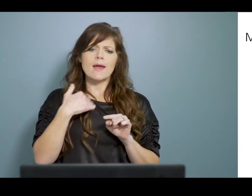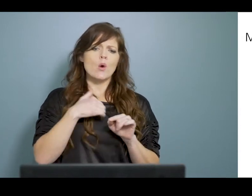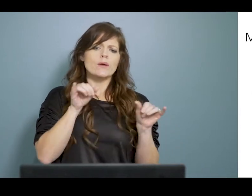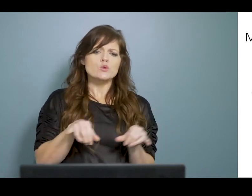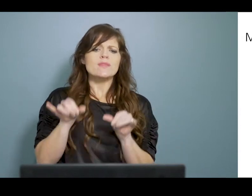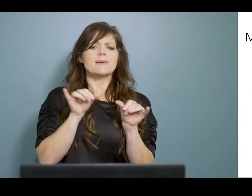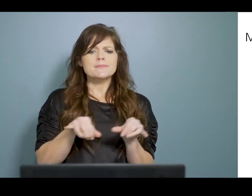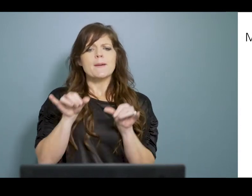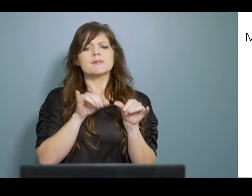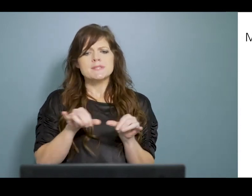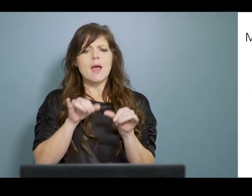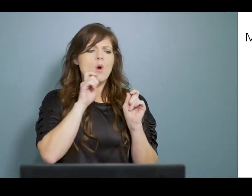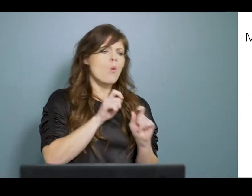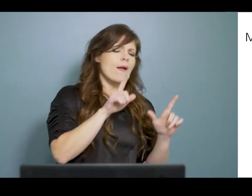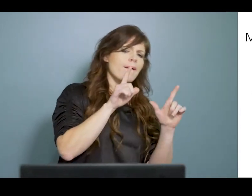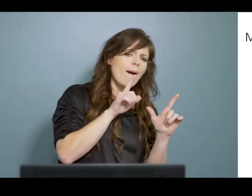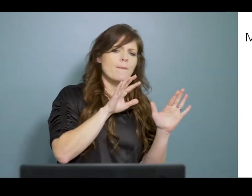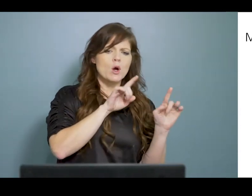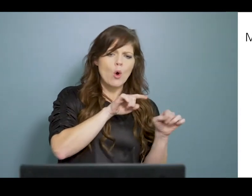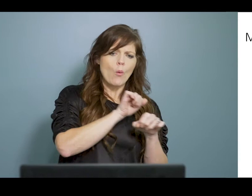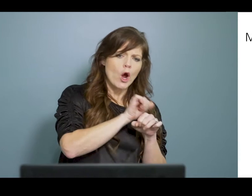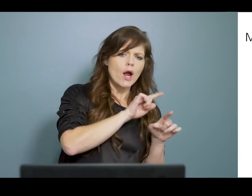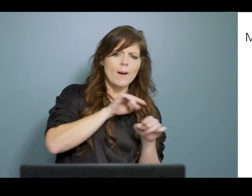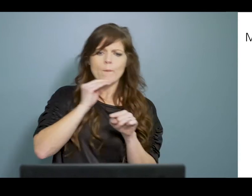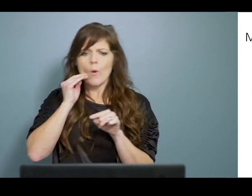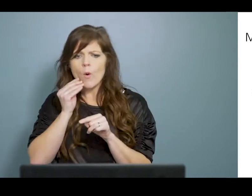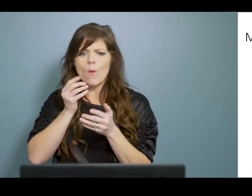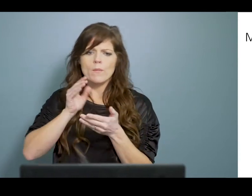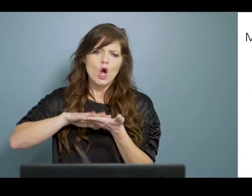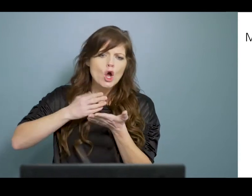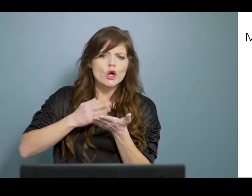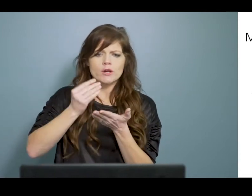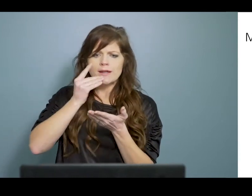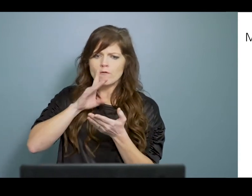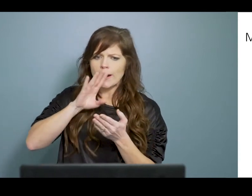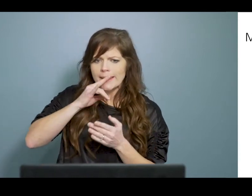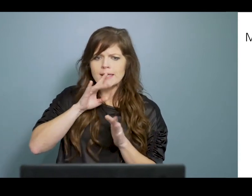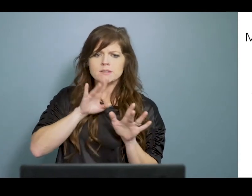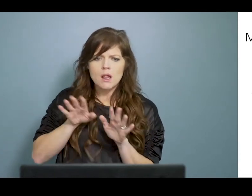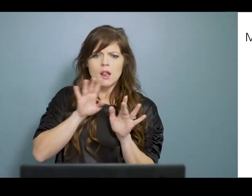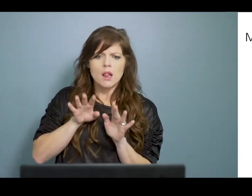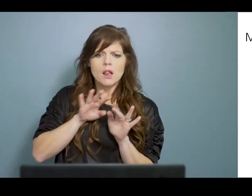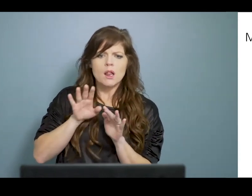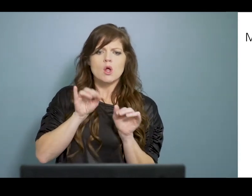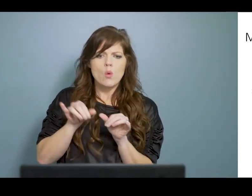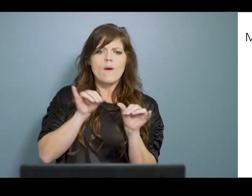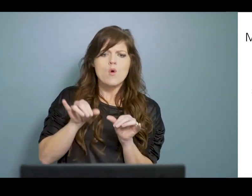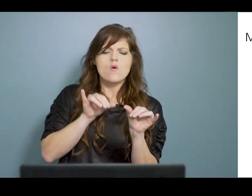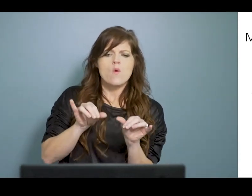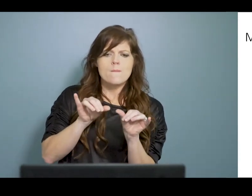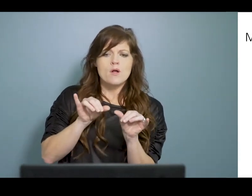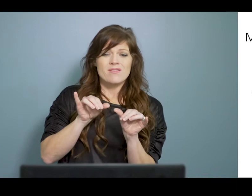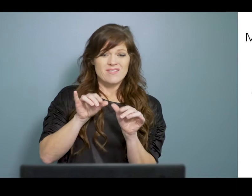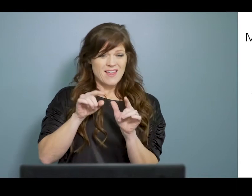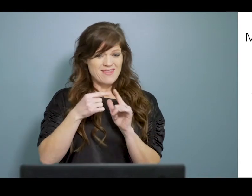our kids, and then change happens. And in normal circumstances, we go through this